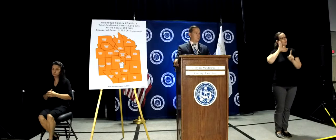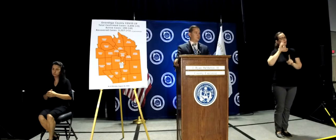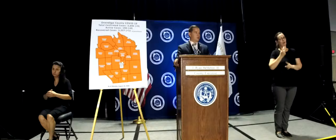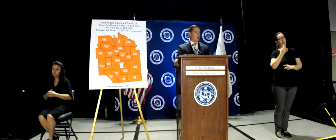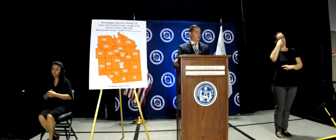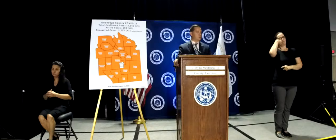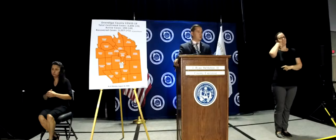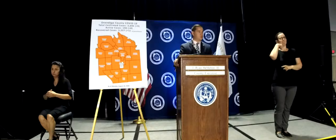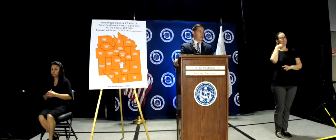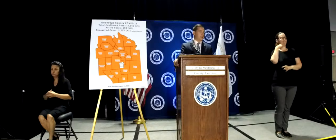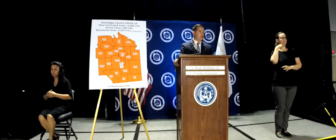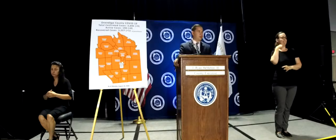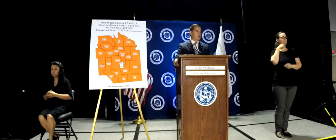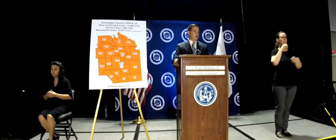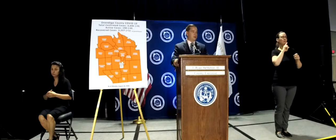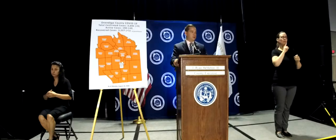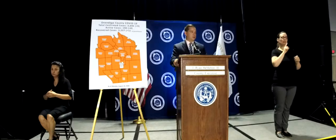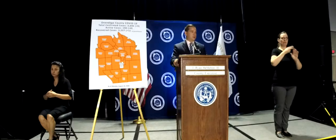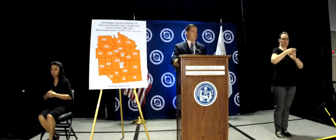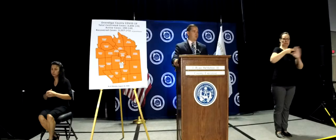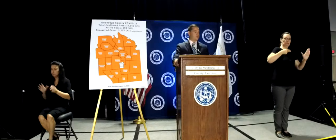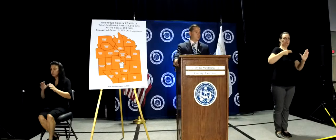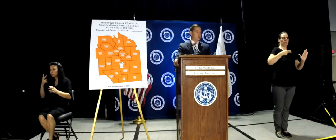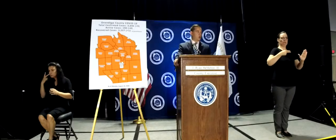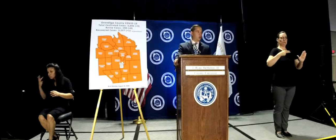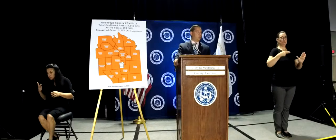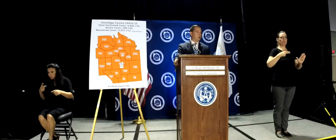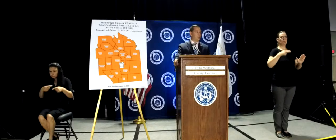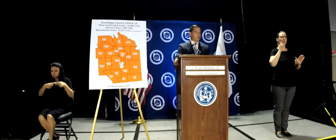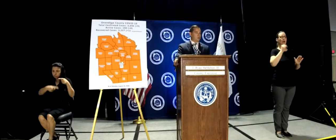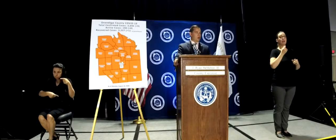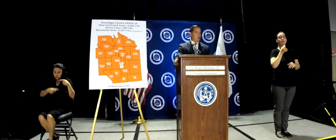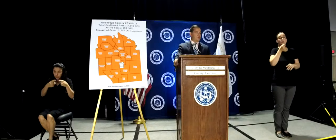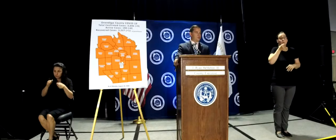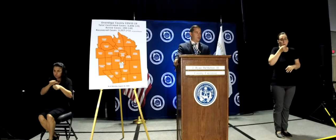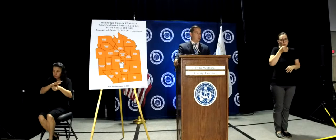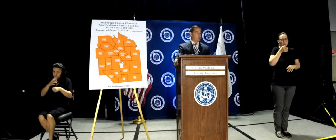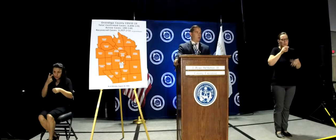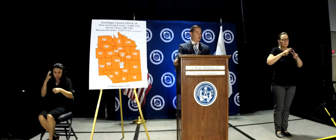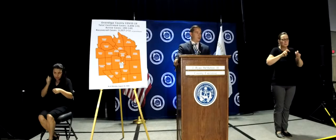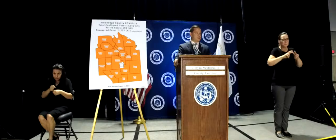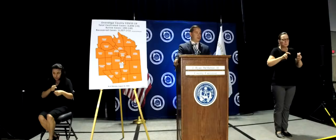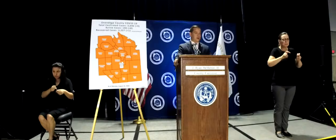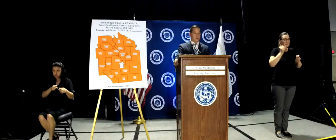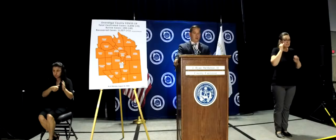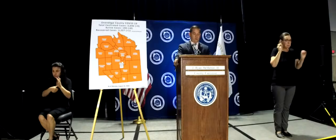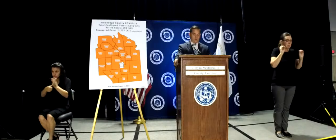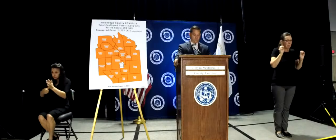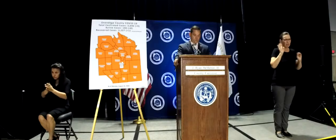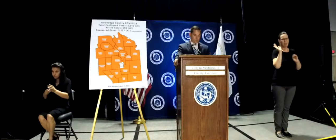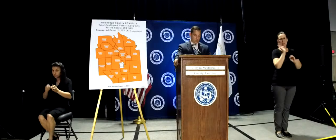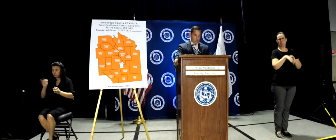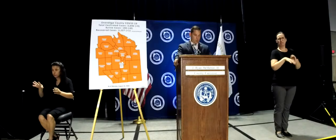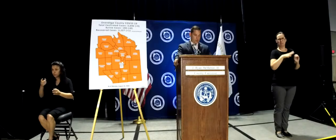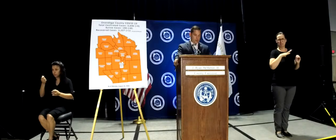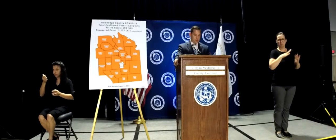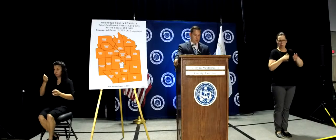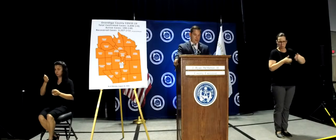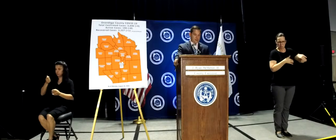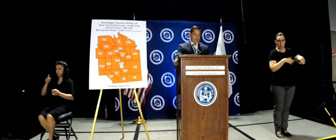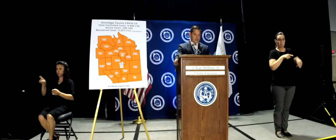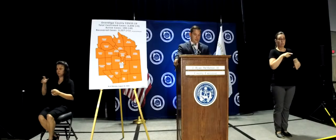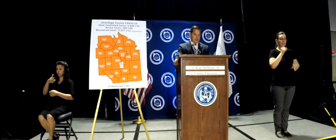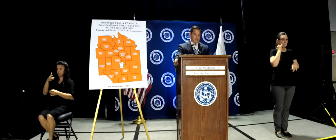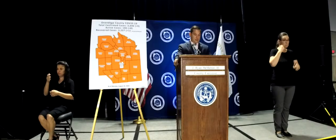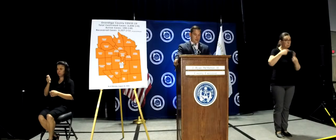cost gaps there are, so this is not a free scenario here. This is very important to us as county government, knowing